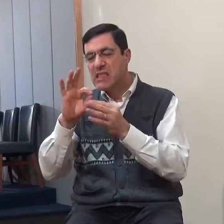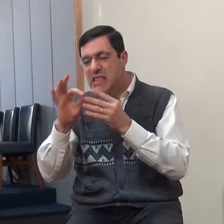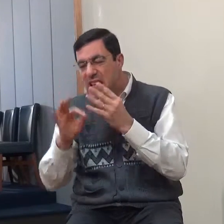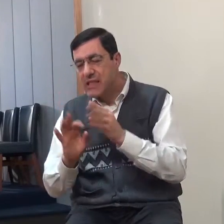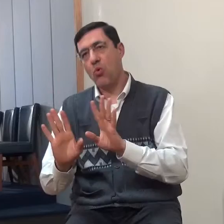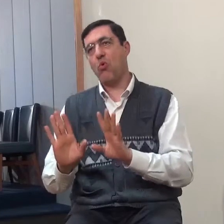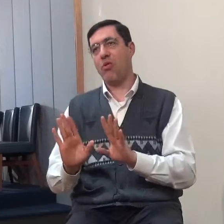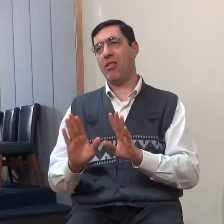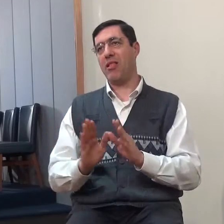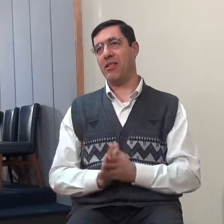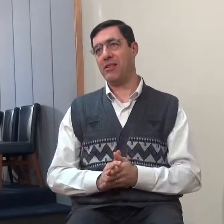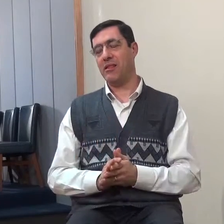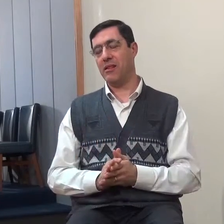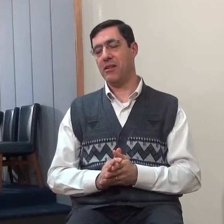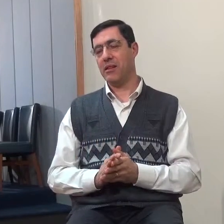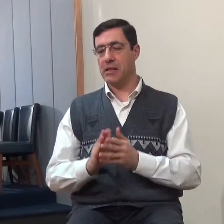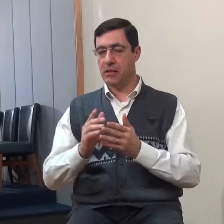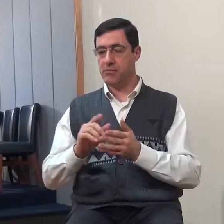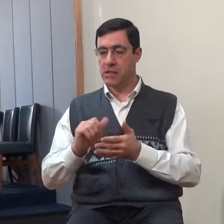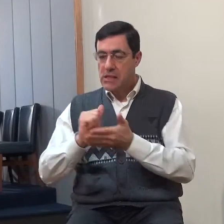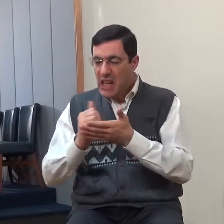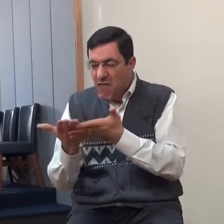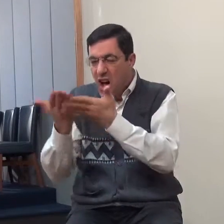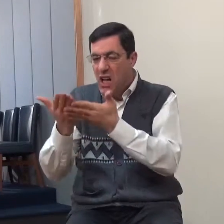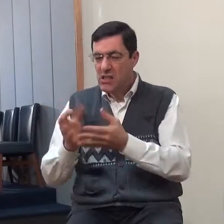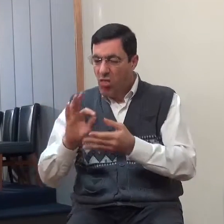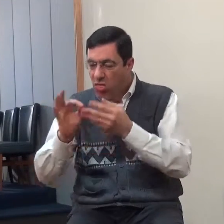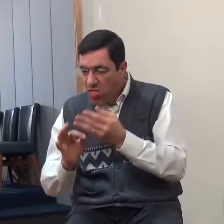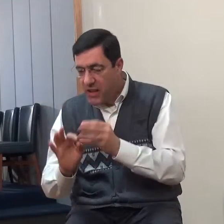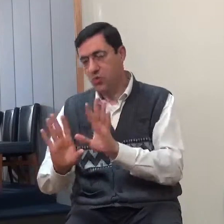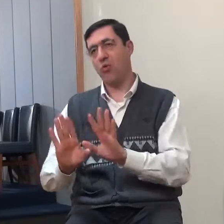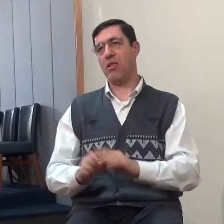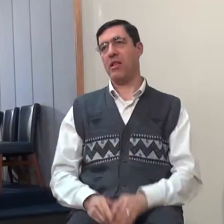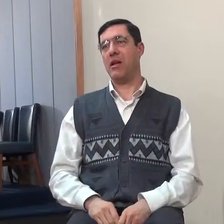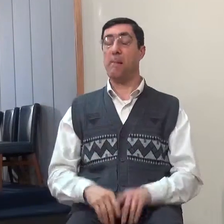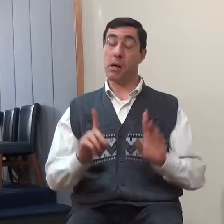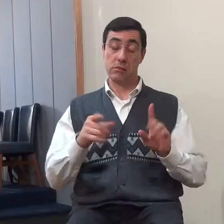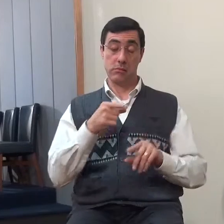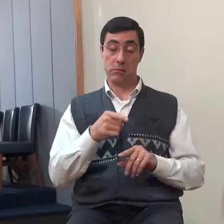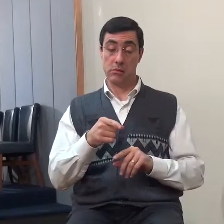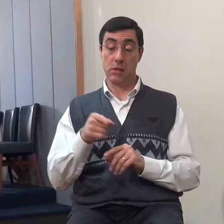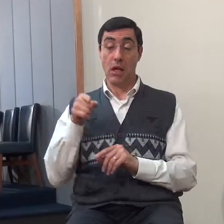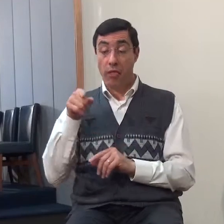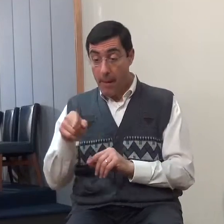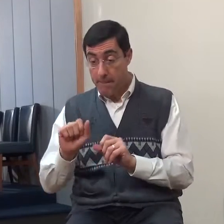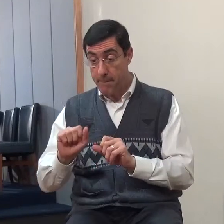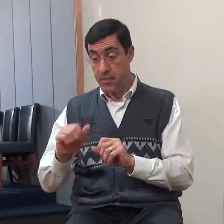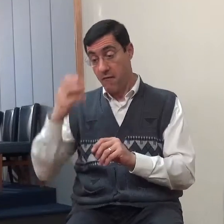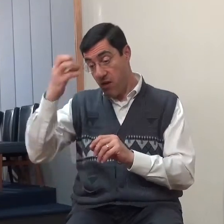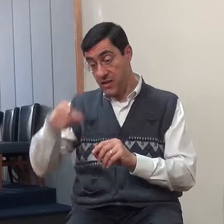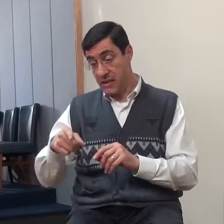not only ceremonial, but it must be moral. It's the moral law that is clearly in